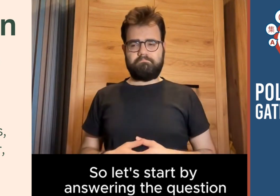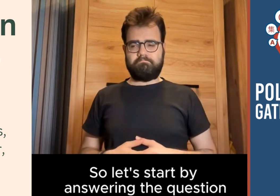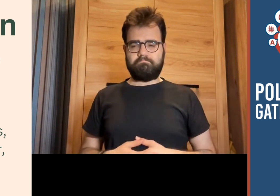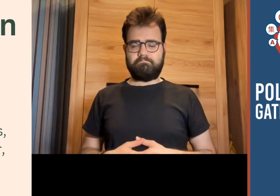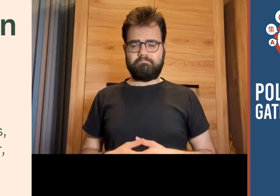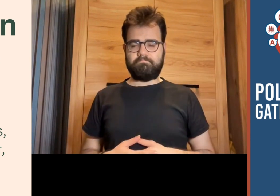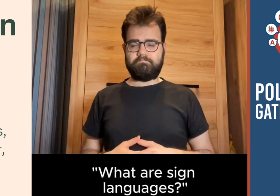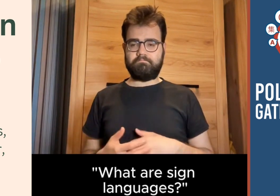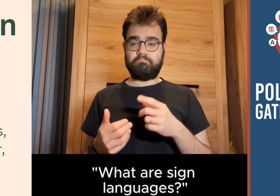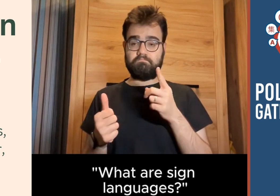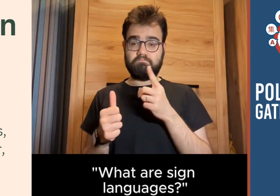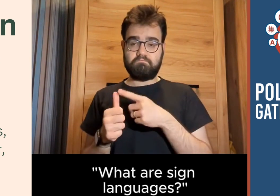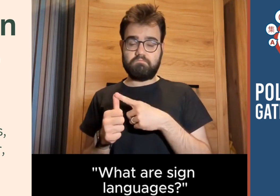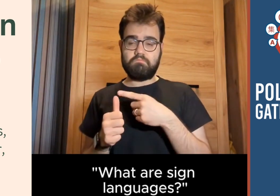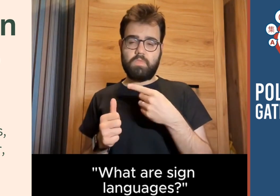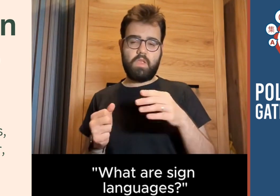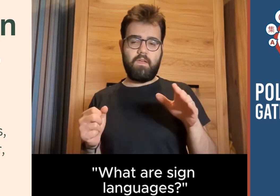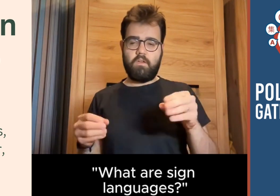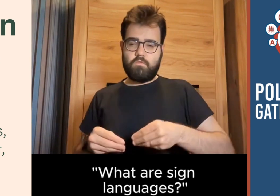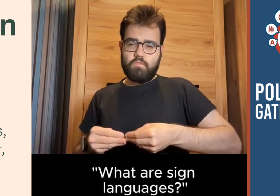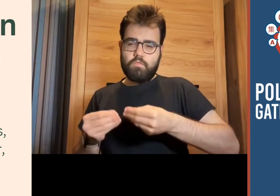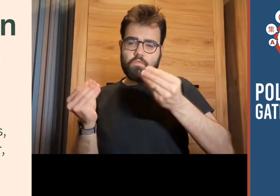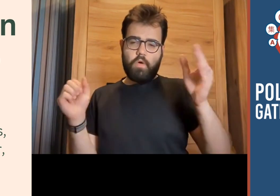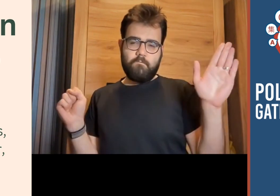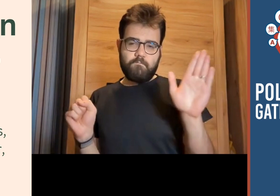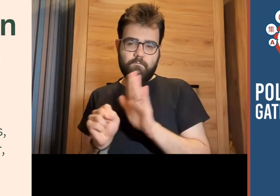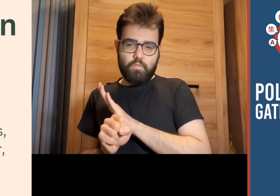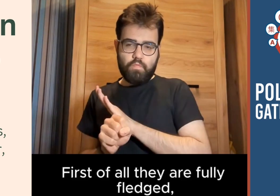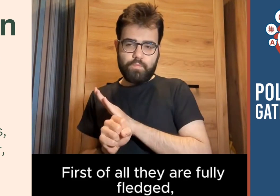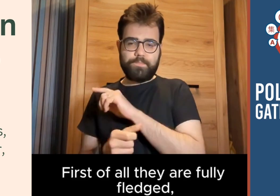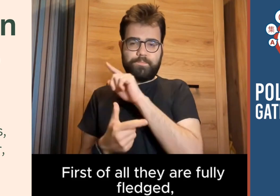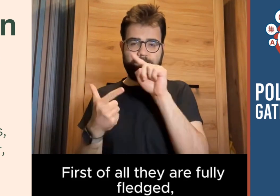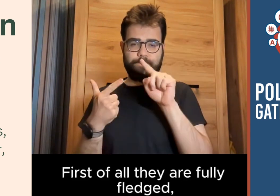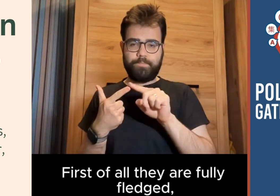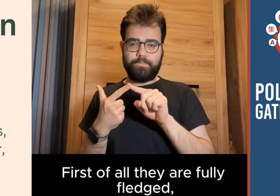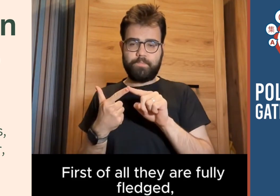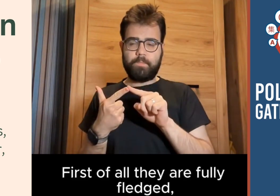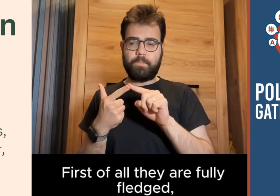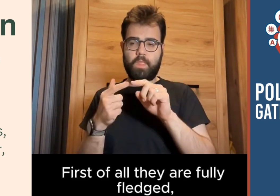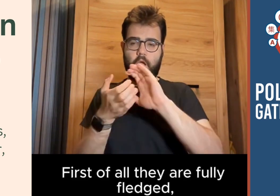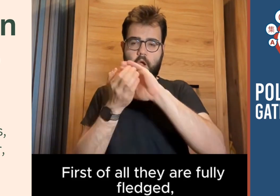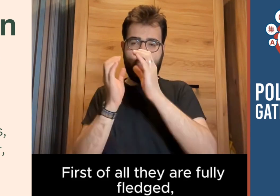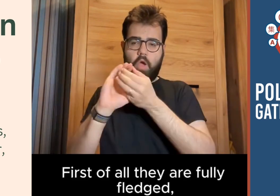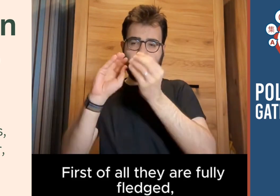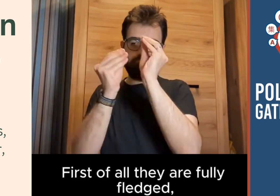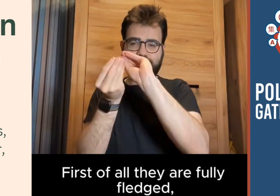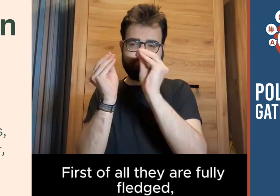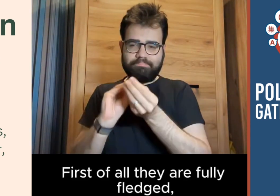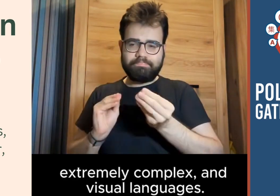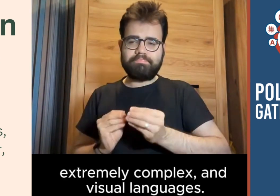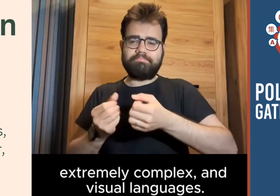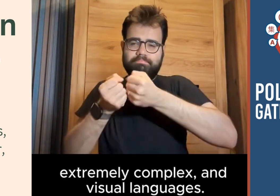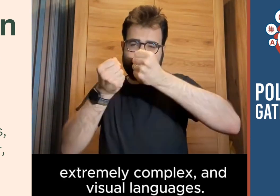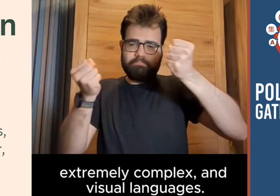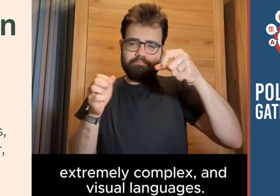question, what are sign languages? I think some of you already know something about sign